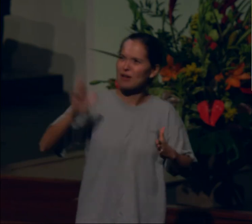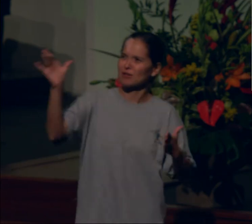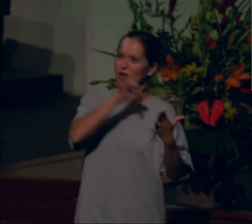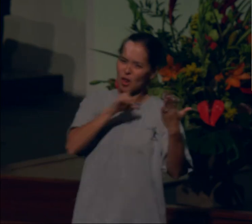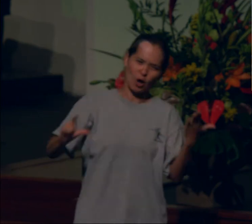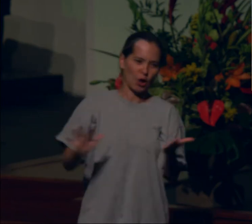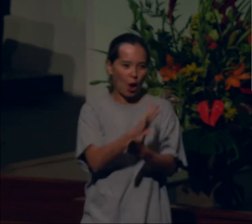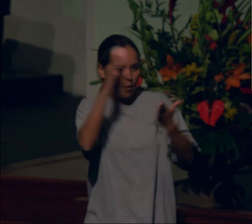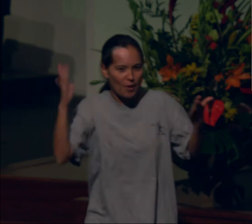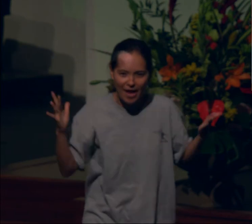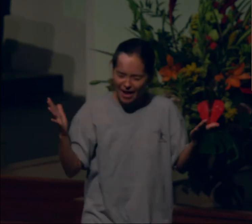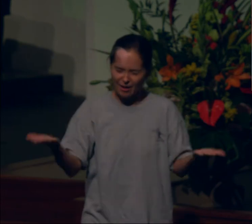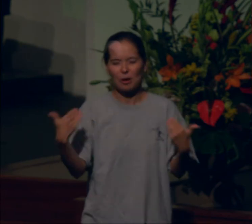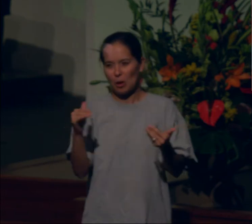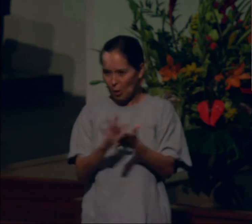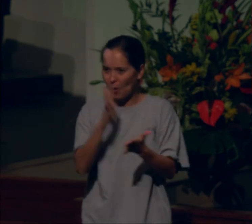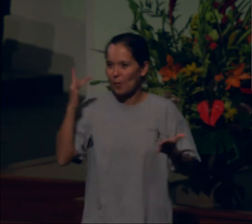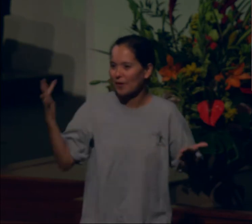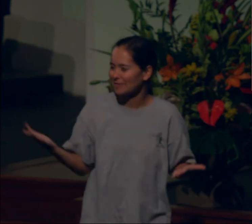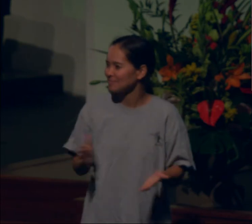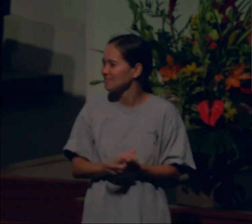glory? Glory!